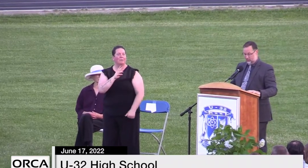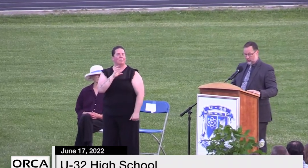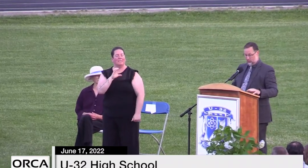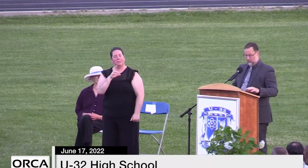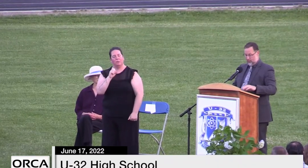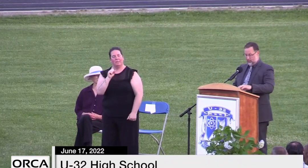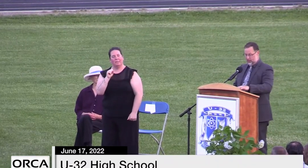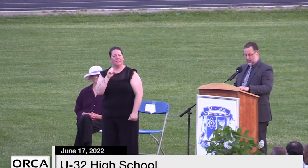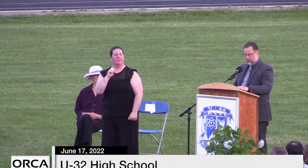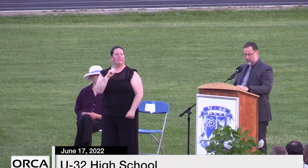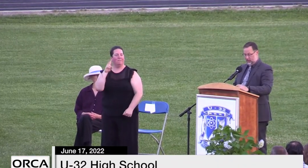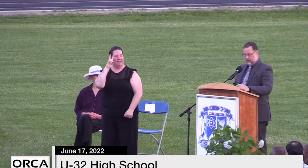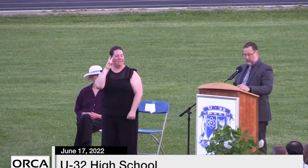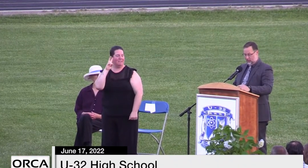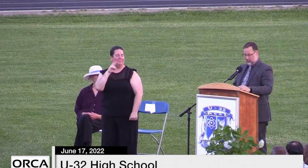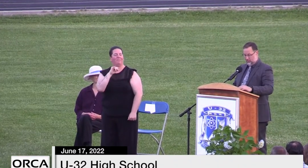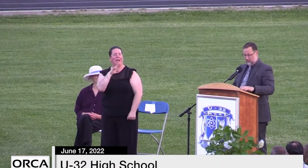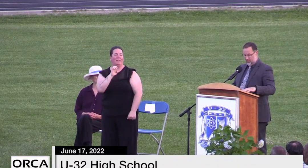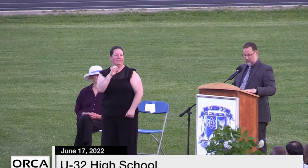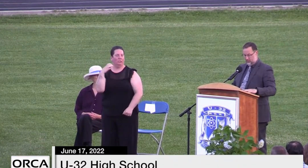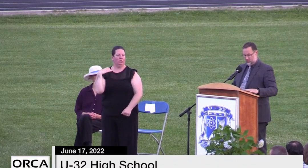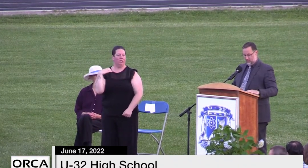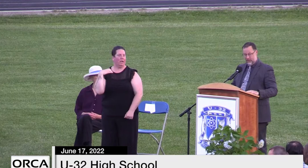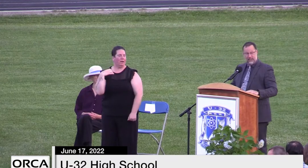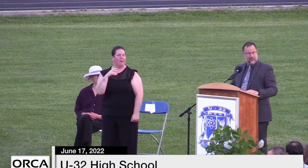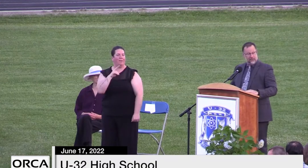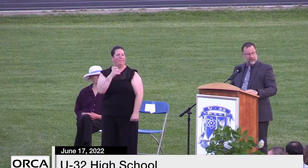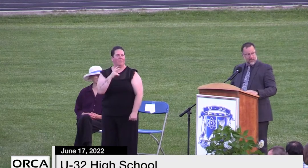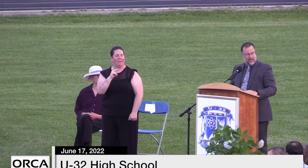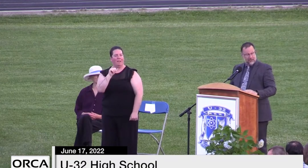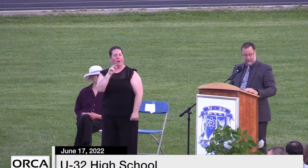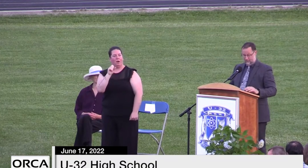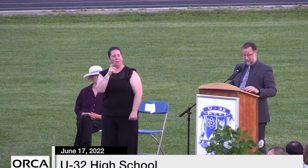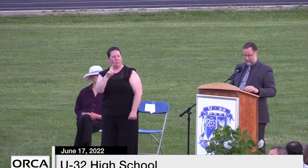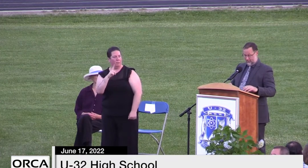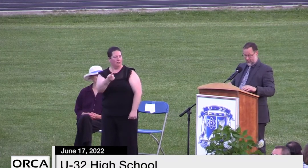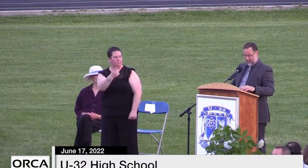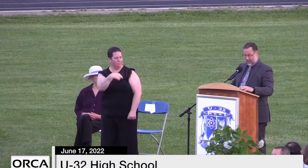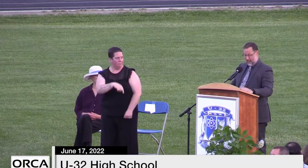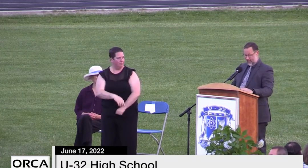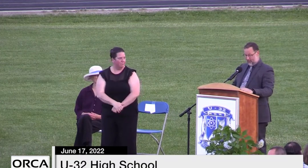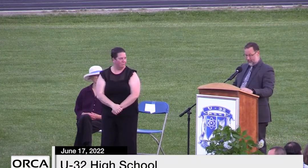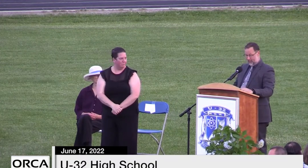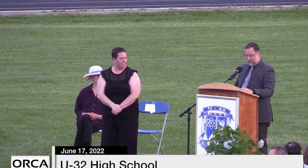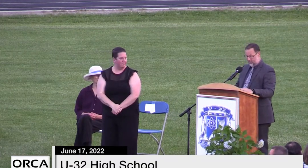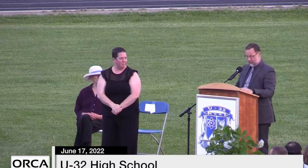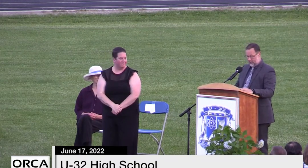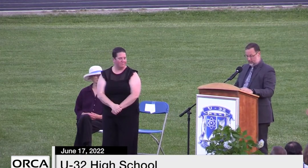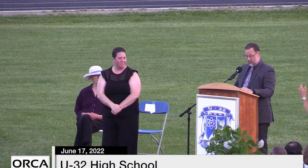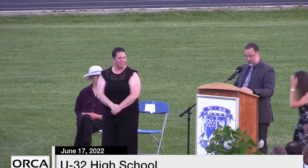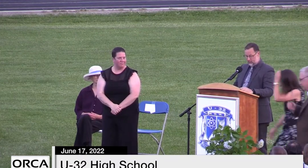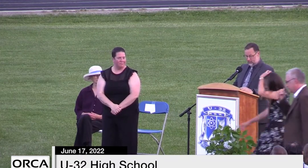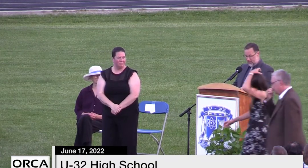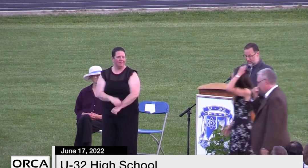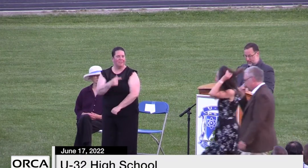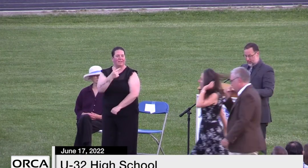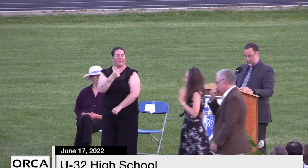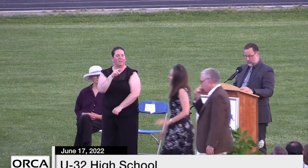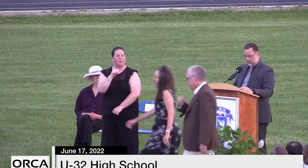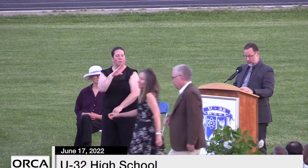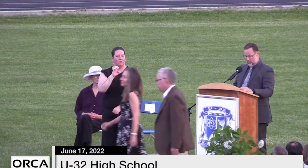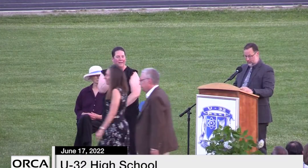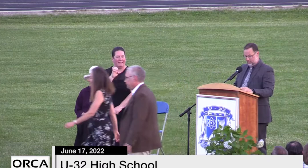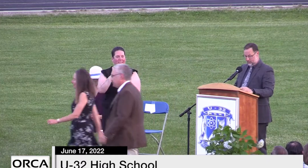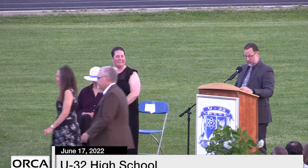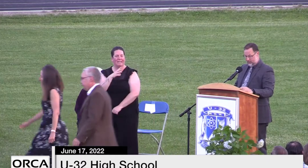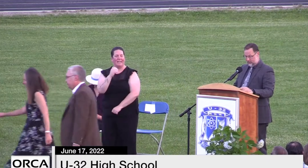UUSD School Board Vice Chair, and Jen Miller Arsenal, Interim Superintendent, to the stage. And I would like to invite Grace Moustakas and